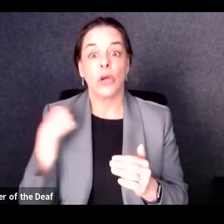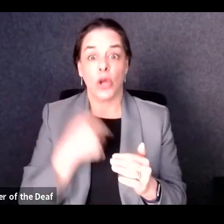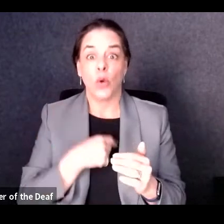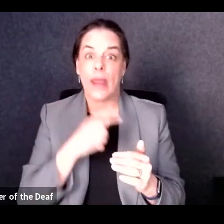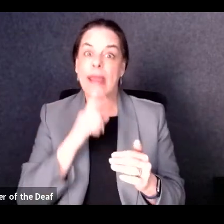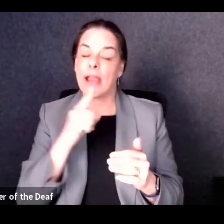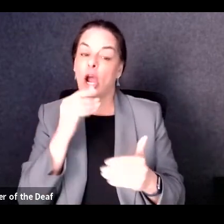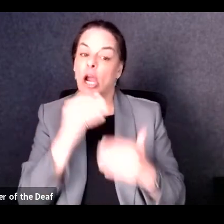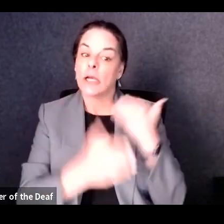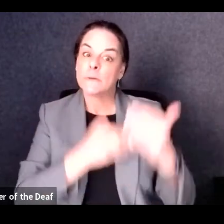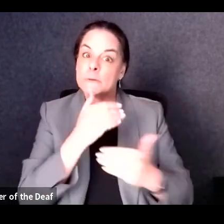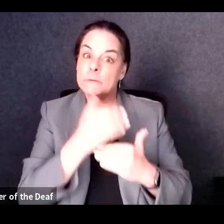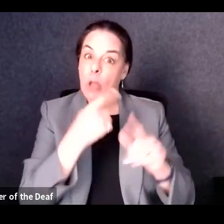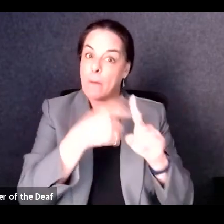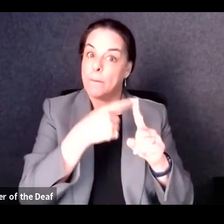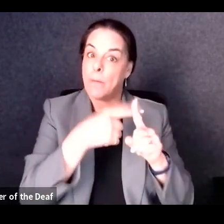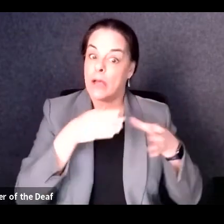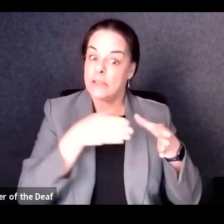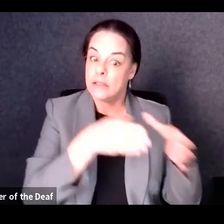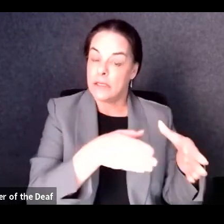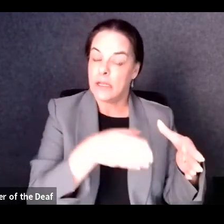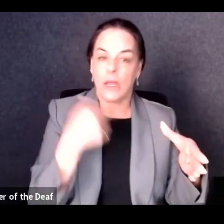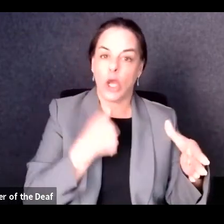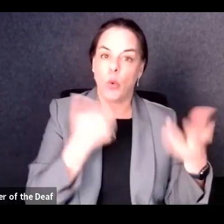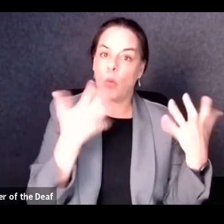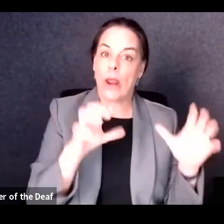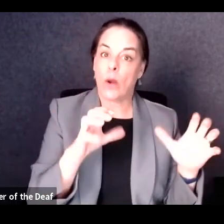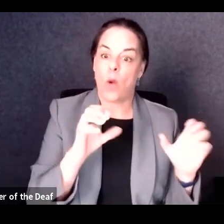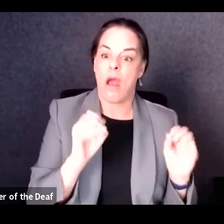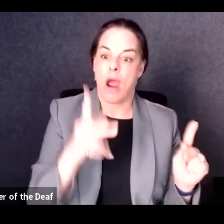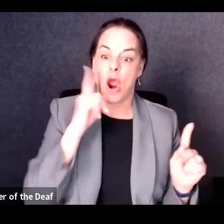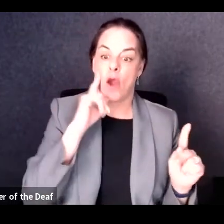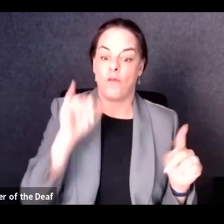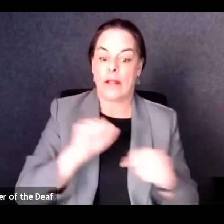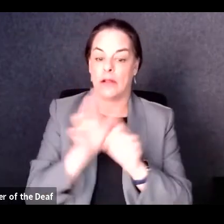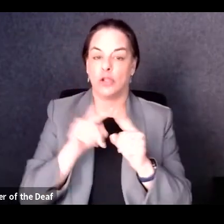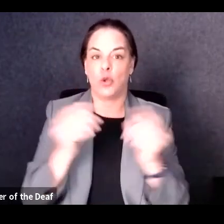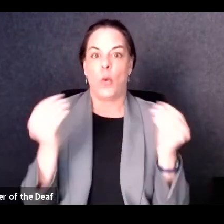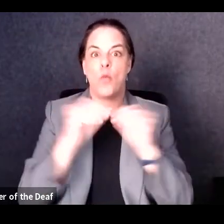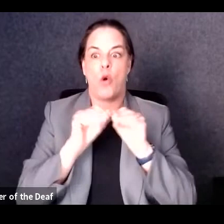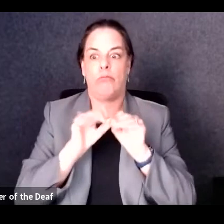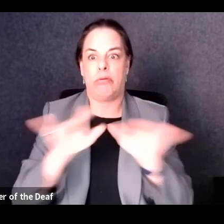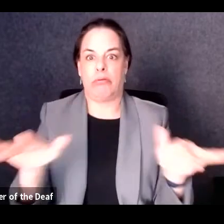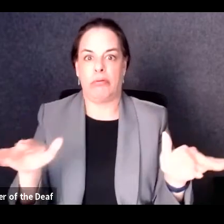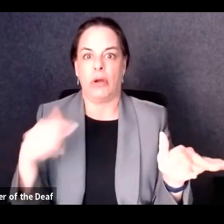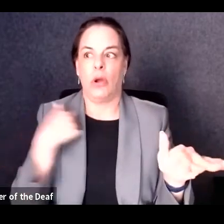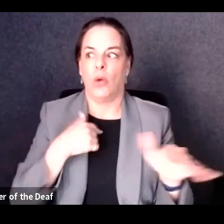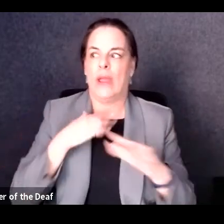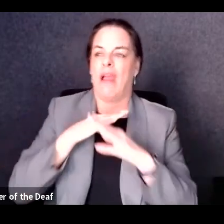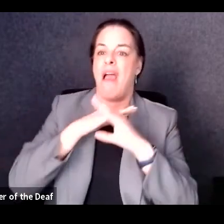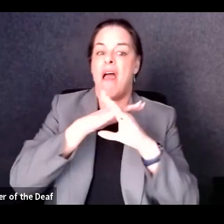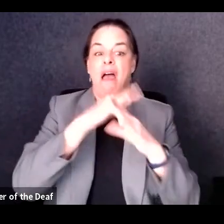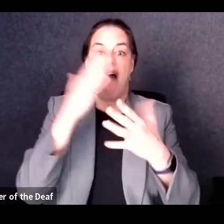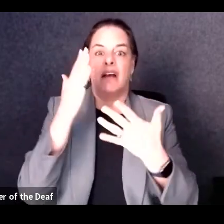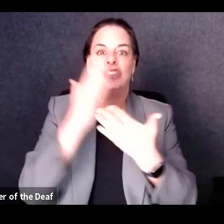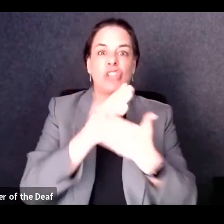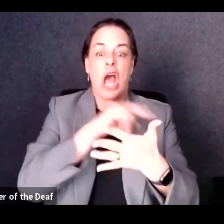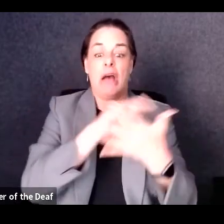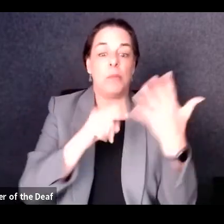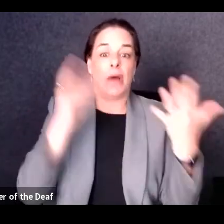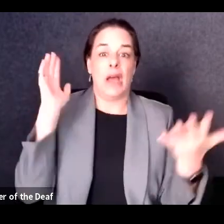hopeful direction, we don't want to give an opportunity for this virus to spread further, and letting our guard down on the 5 core actions would be just